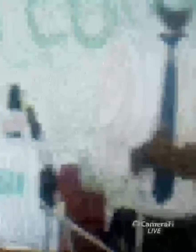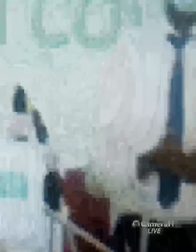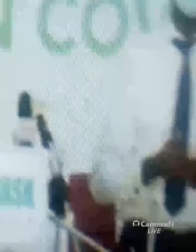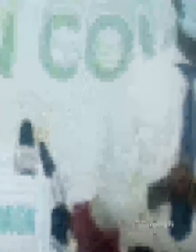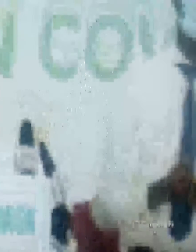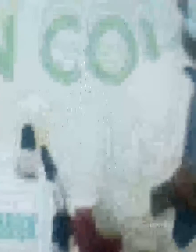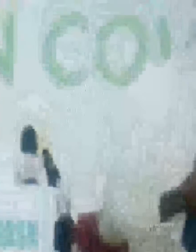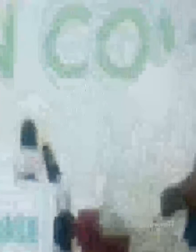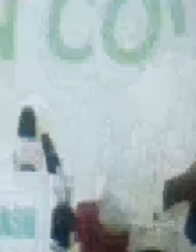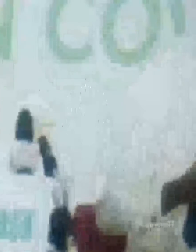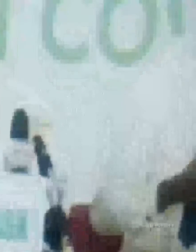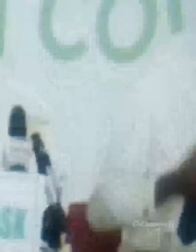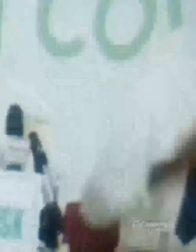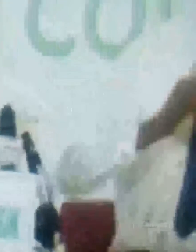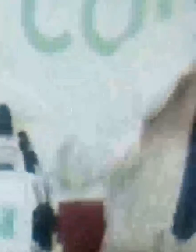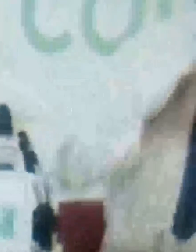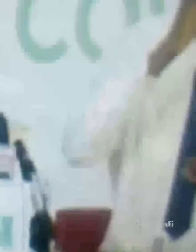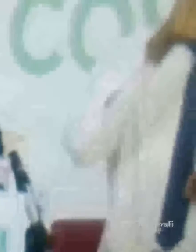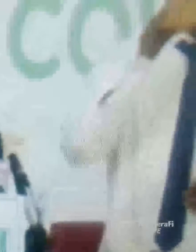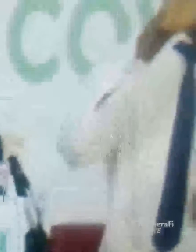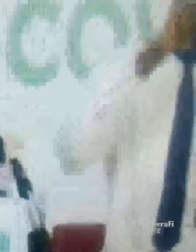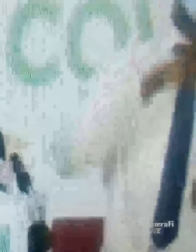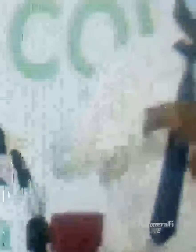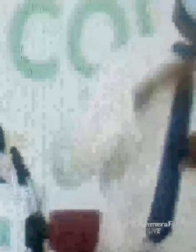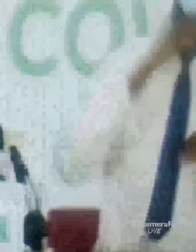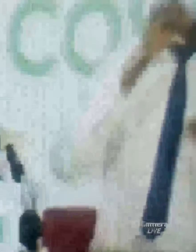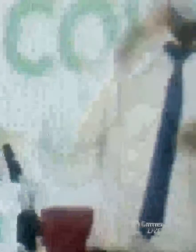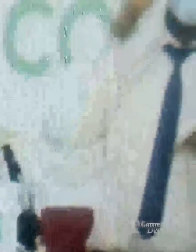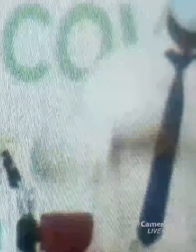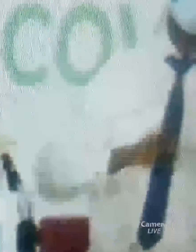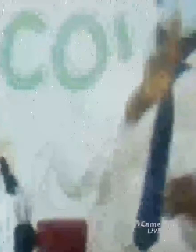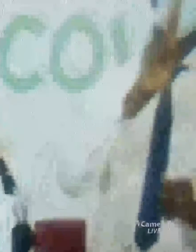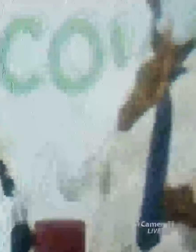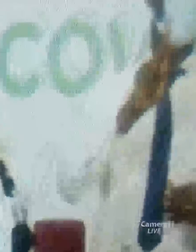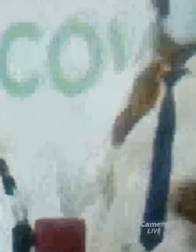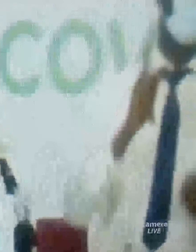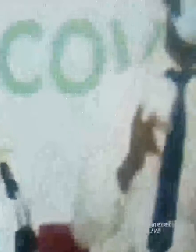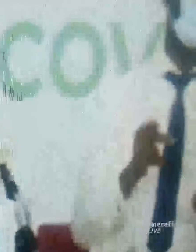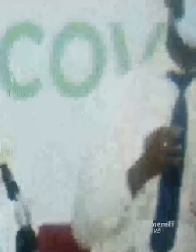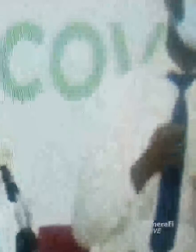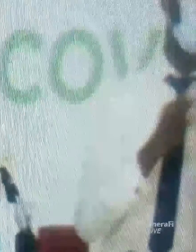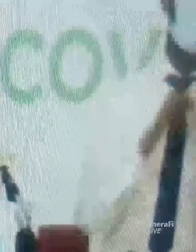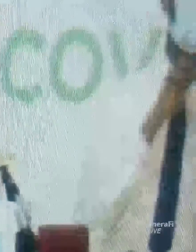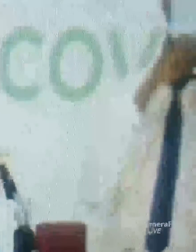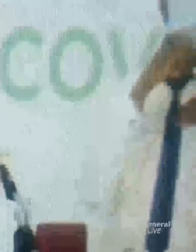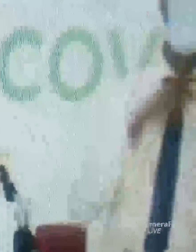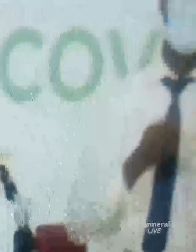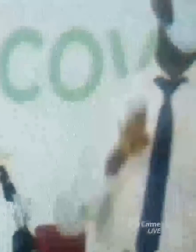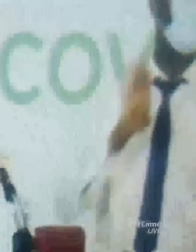Almost five times the number that came out of the UK. So if you're talking about banning, we will ban all flights then.